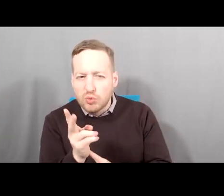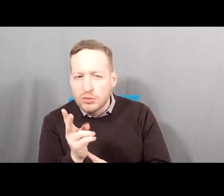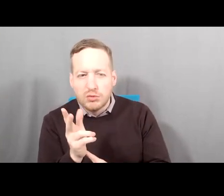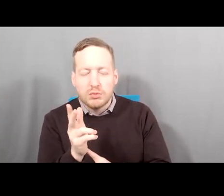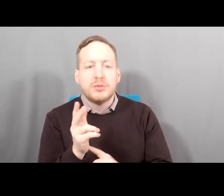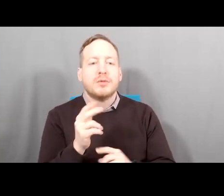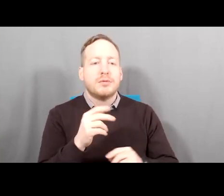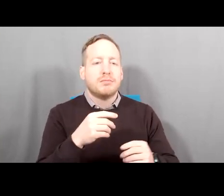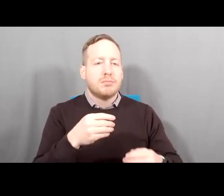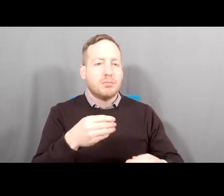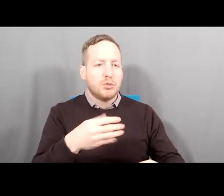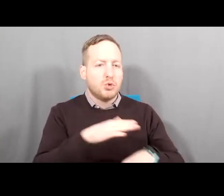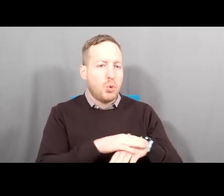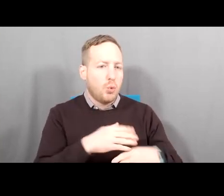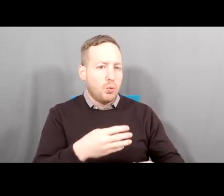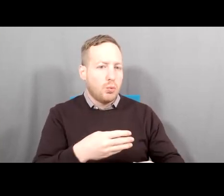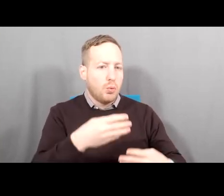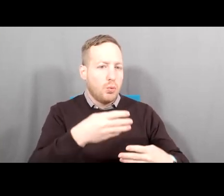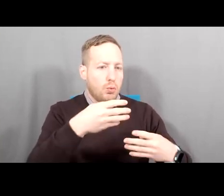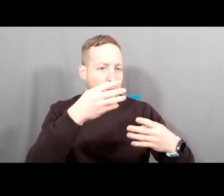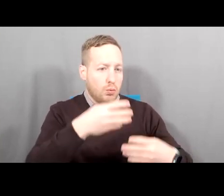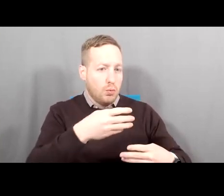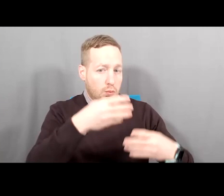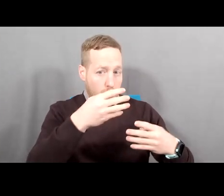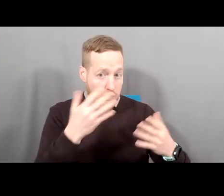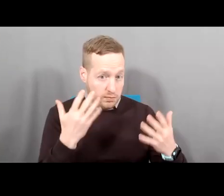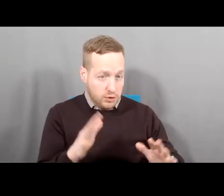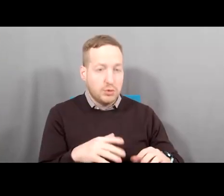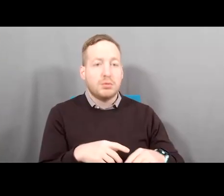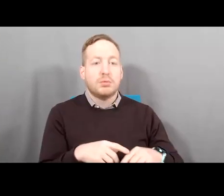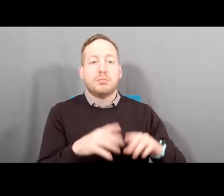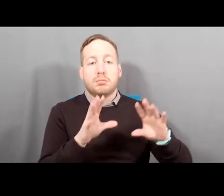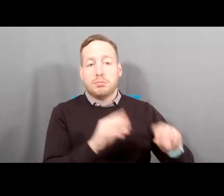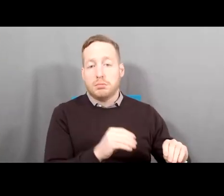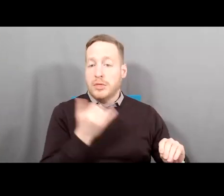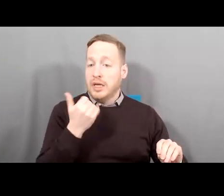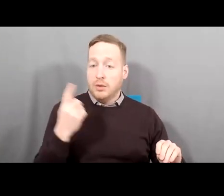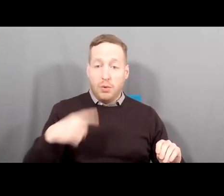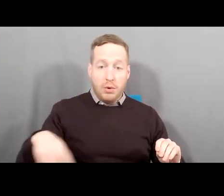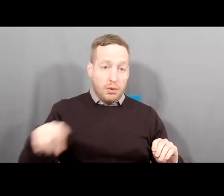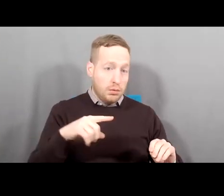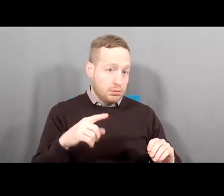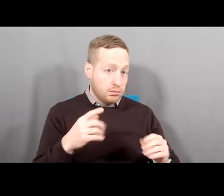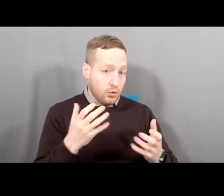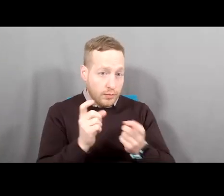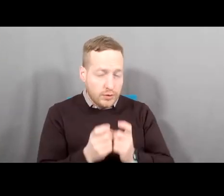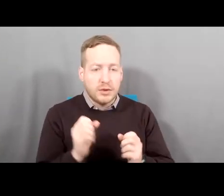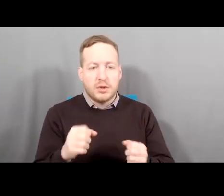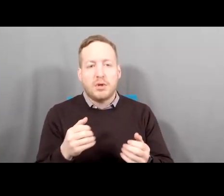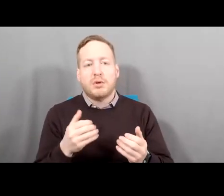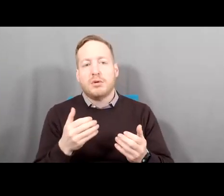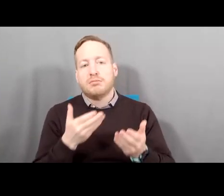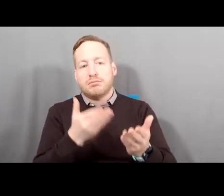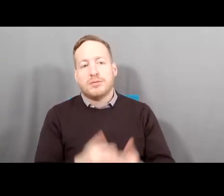And if anybody has any questions. So right now, if we can screen share, and